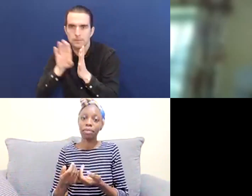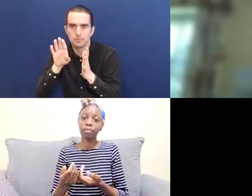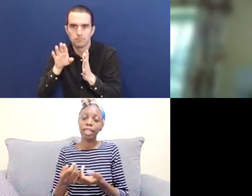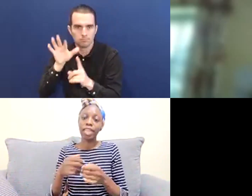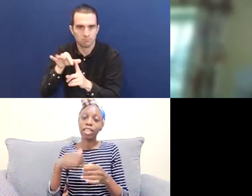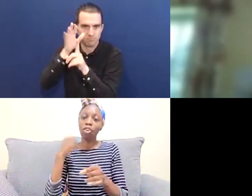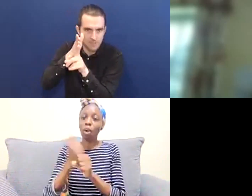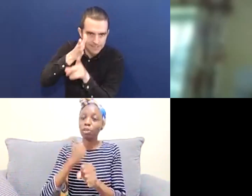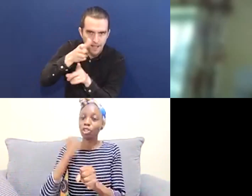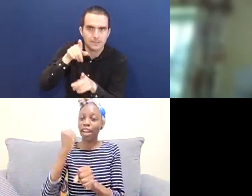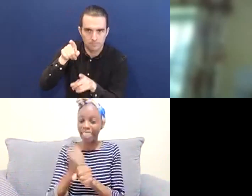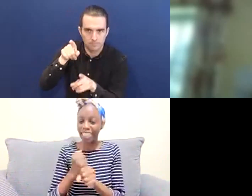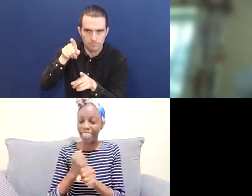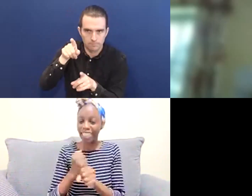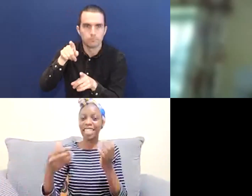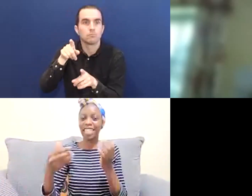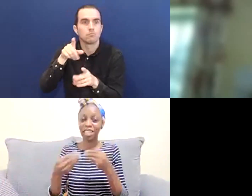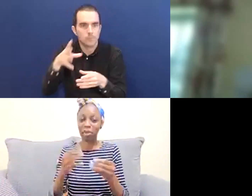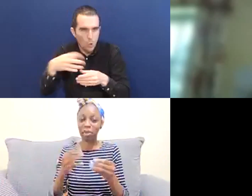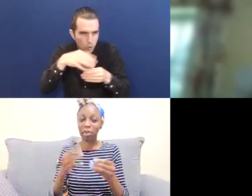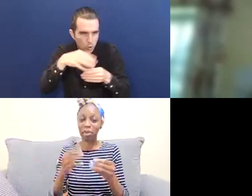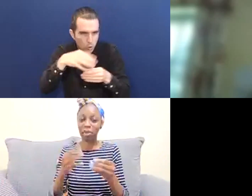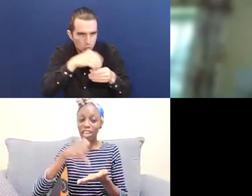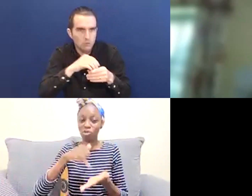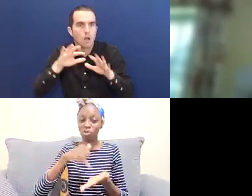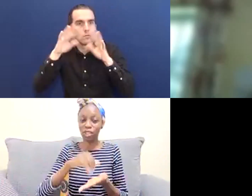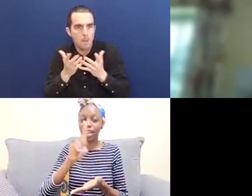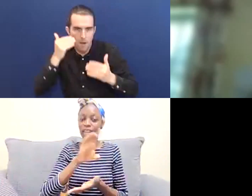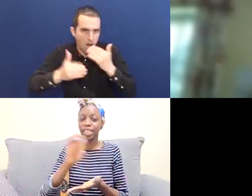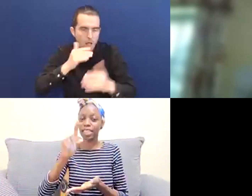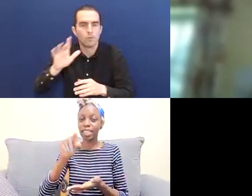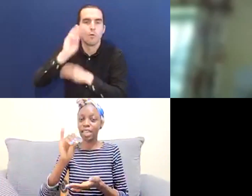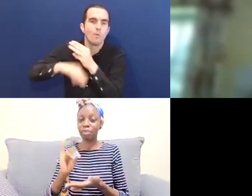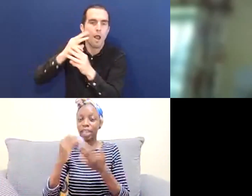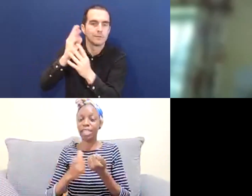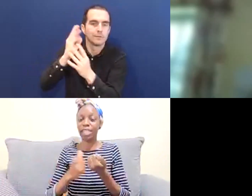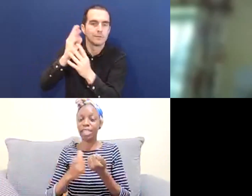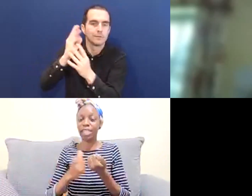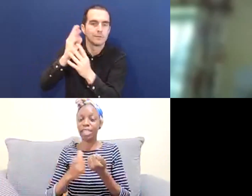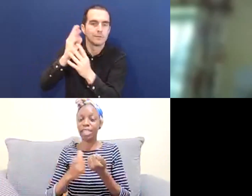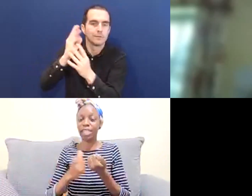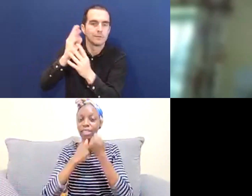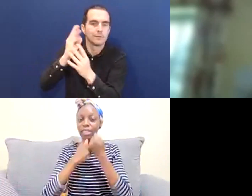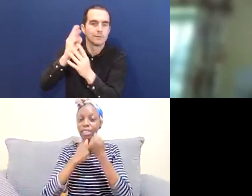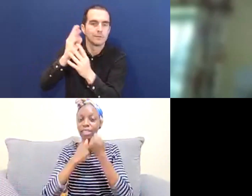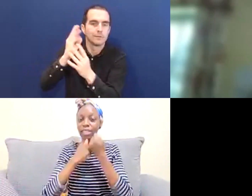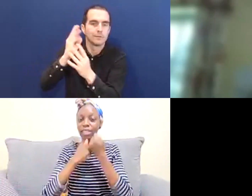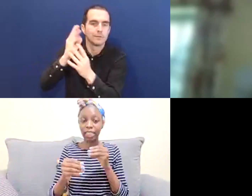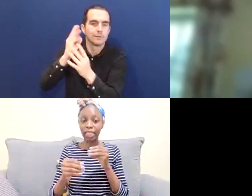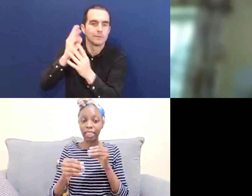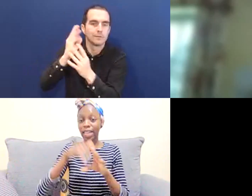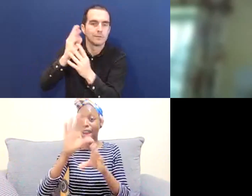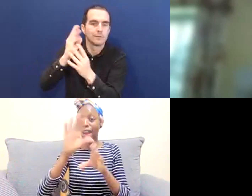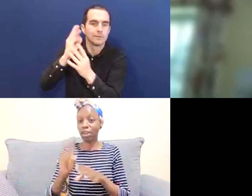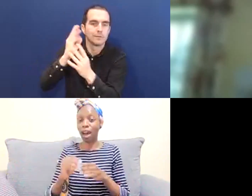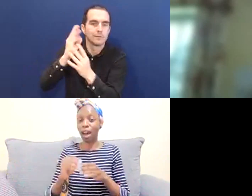operationalizing disability inclusion. Dipti supports the implementation of the Disability Inclusive Education in Africa